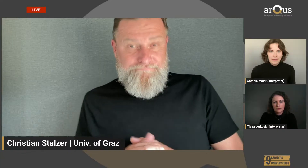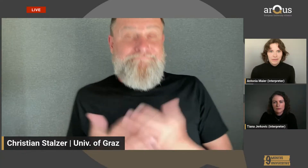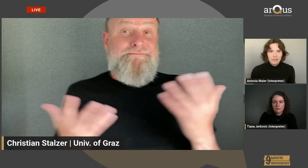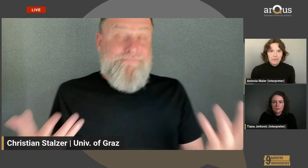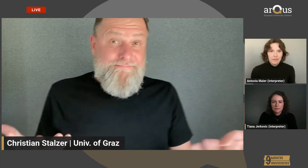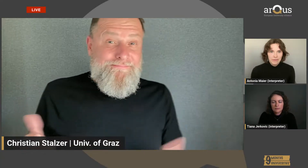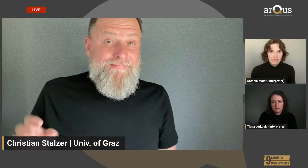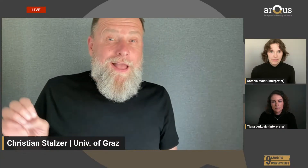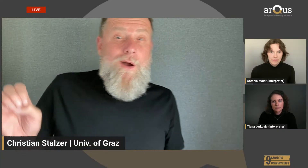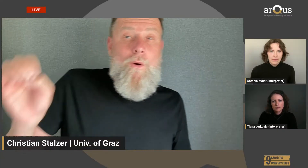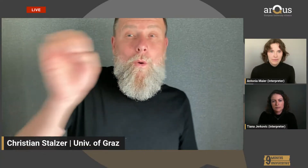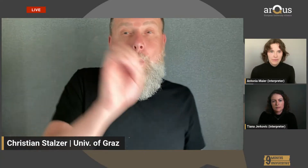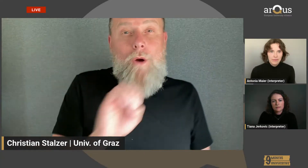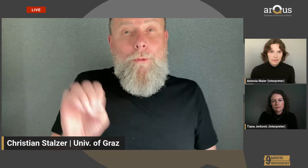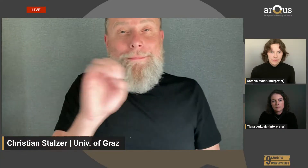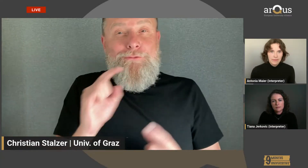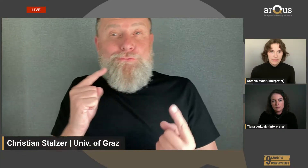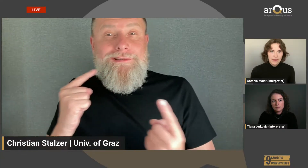obligation.